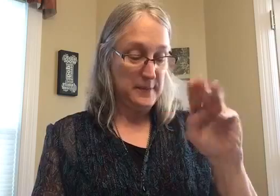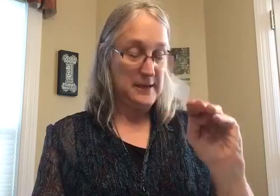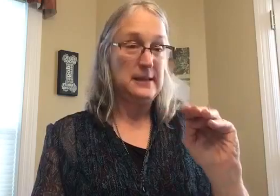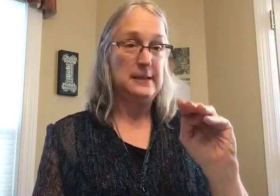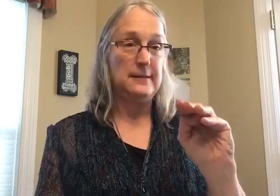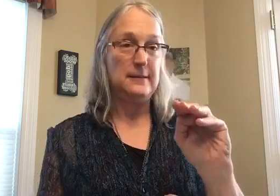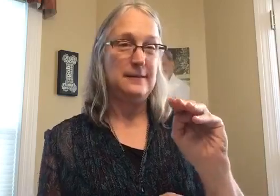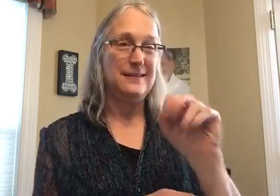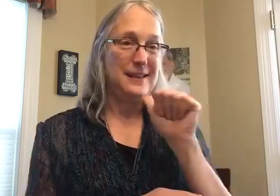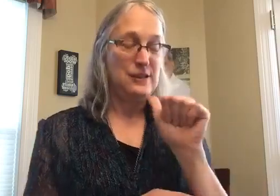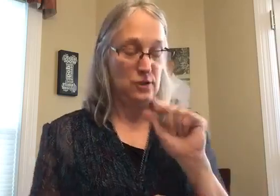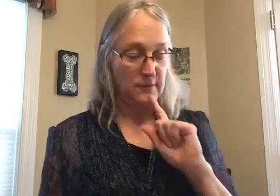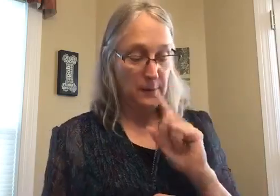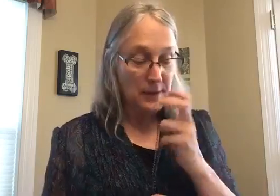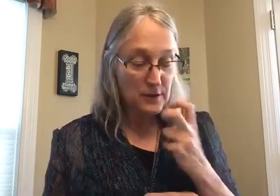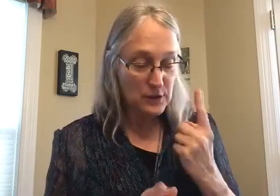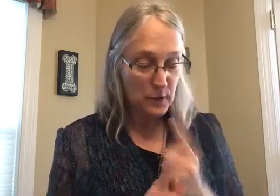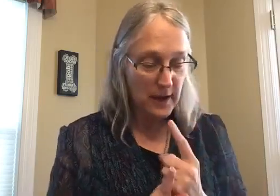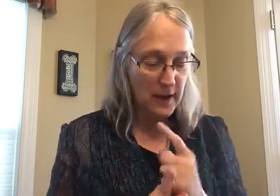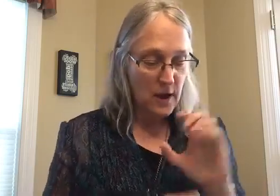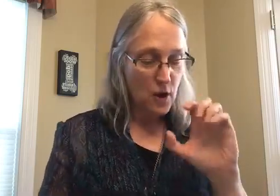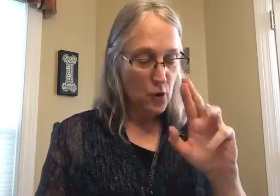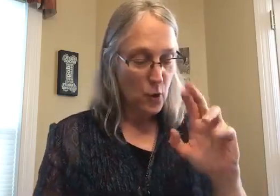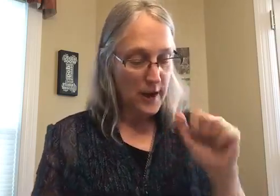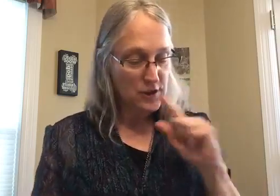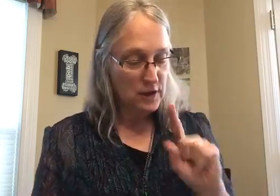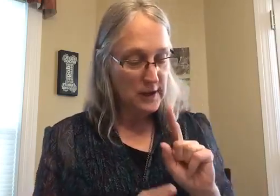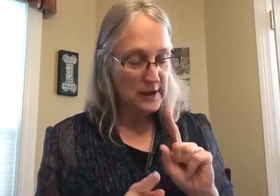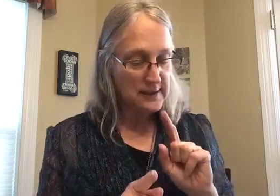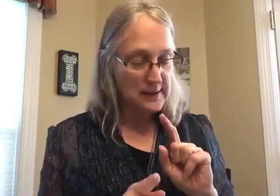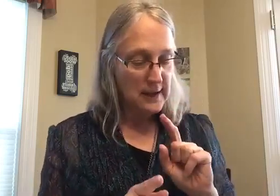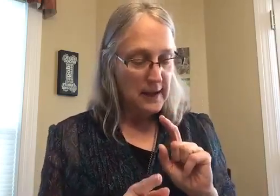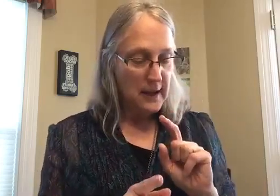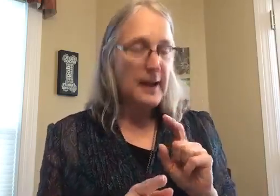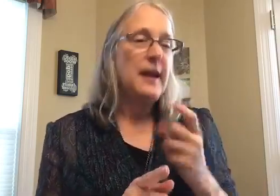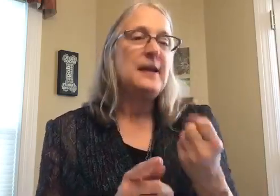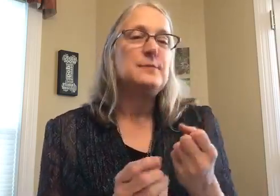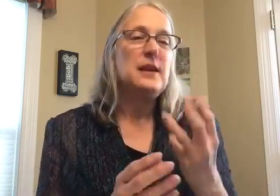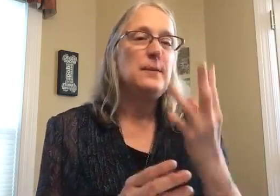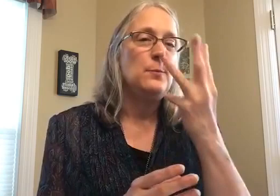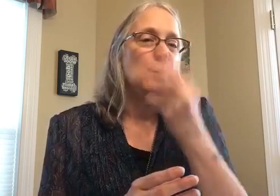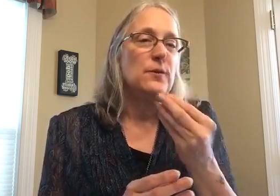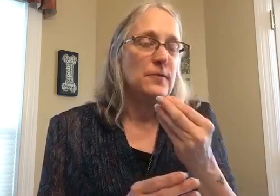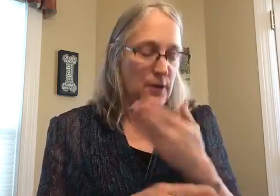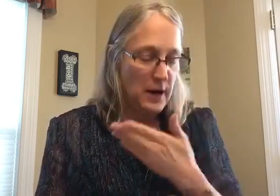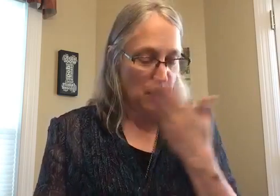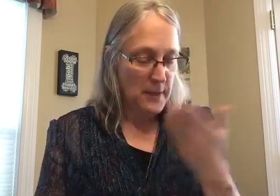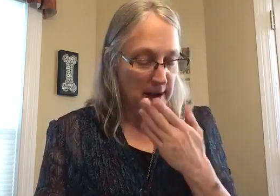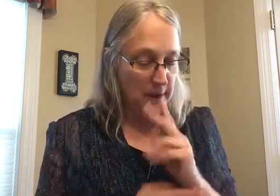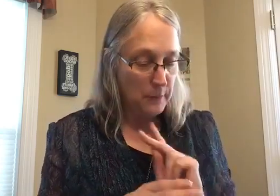helichrysum. I'm not sure if I pronounced it right. Croatia has many beautiful aromatic